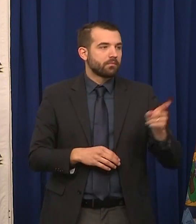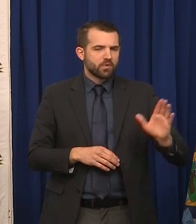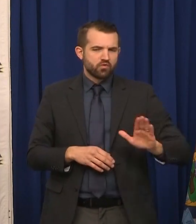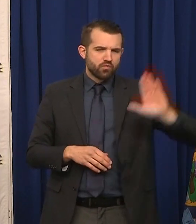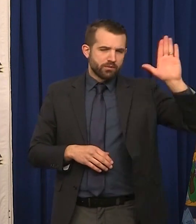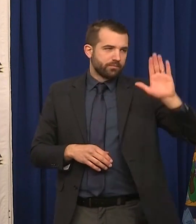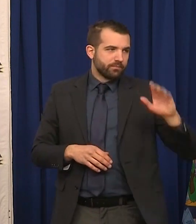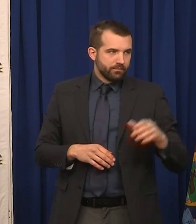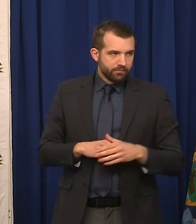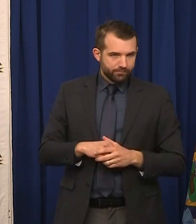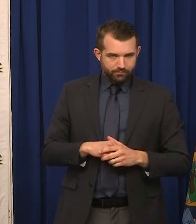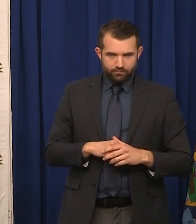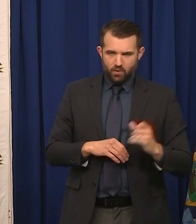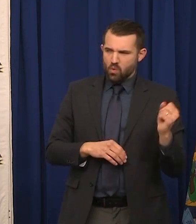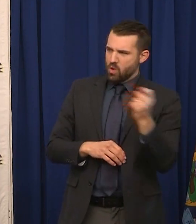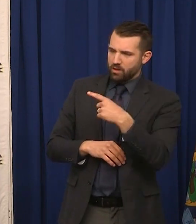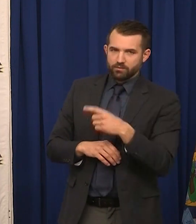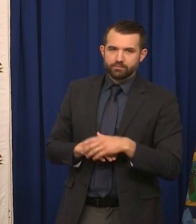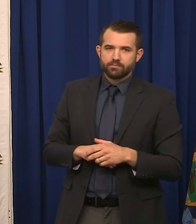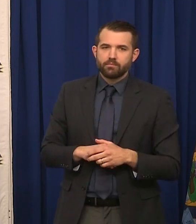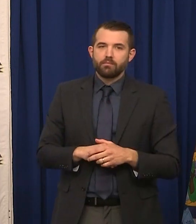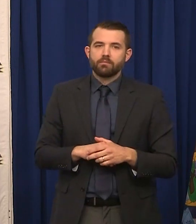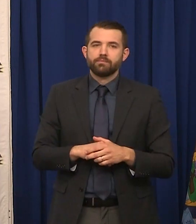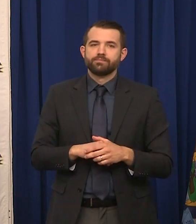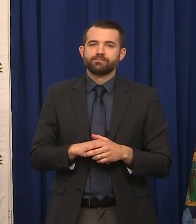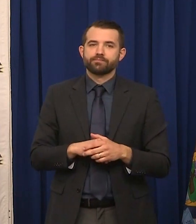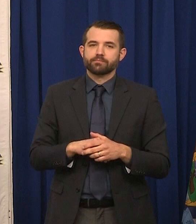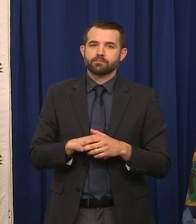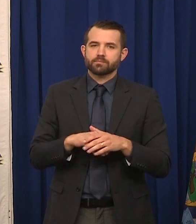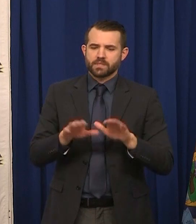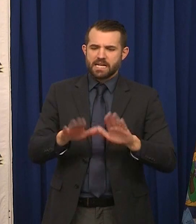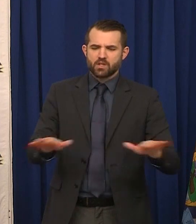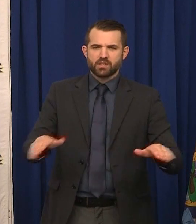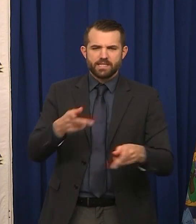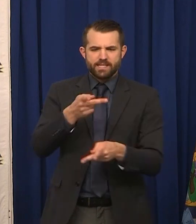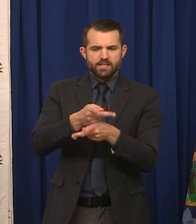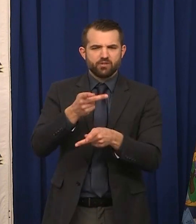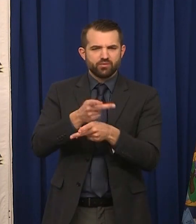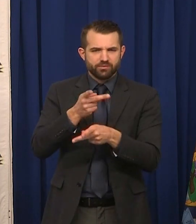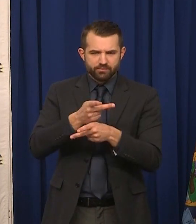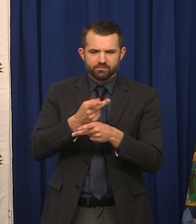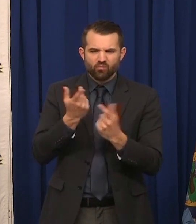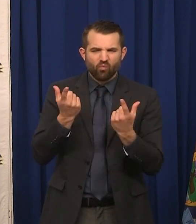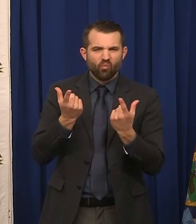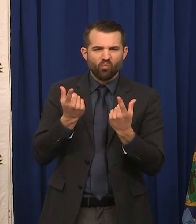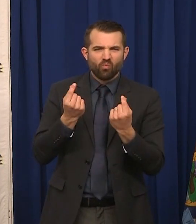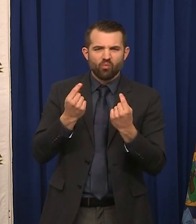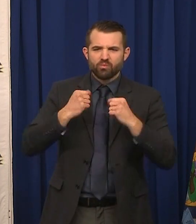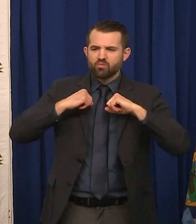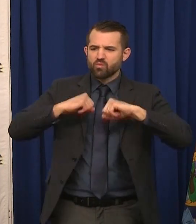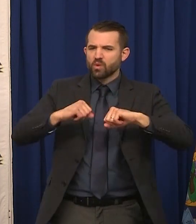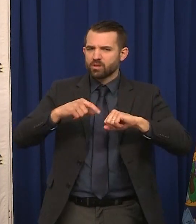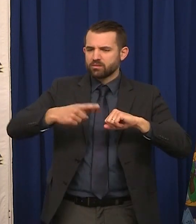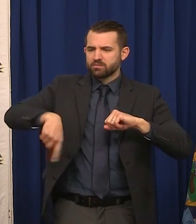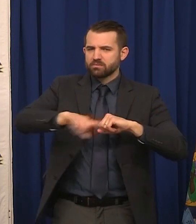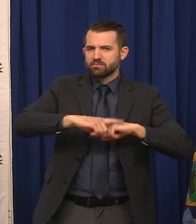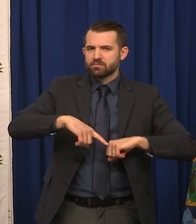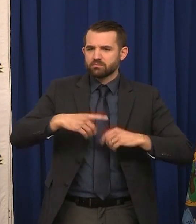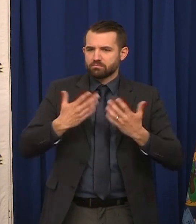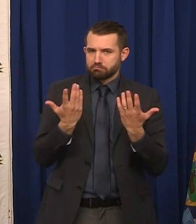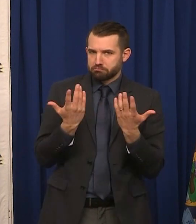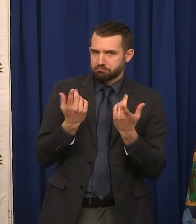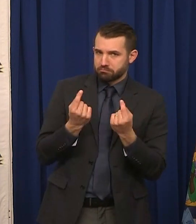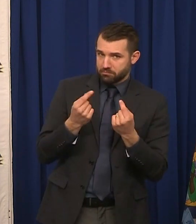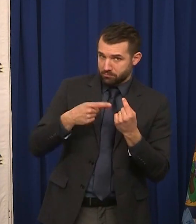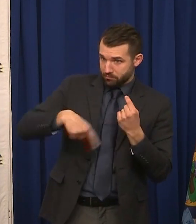had some questions about daycares. Can you talk about safety precautions that daycares can be taking, and then also if those will always remain as